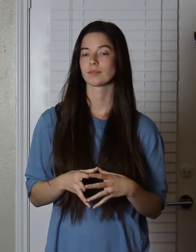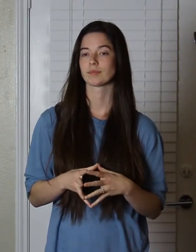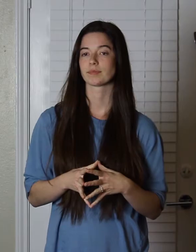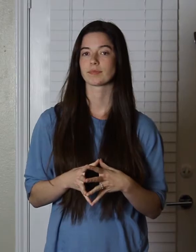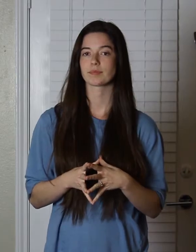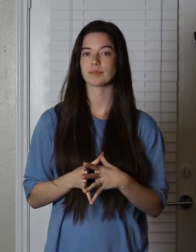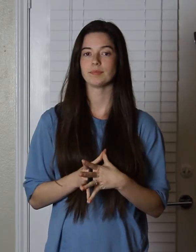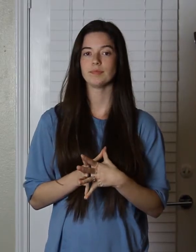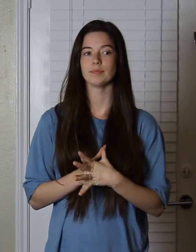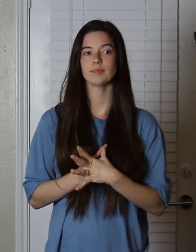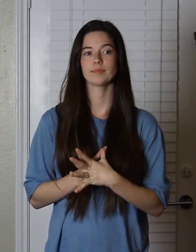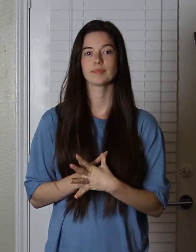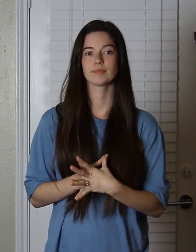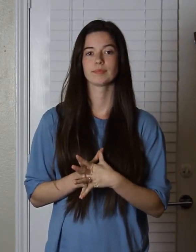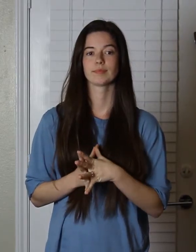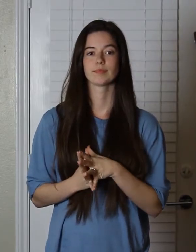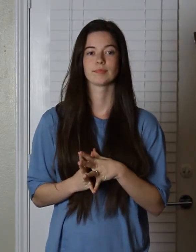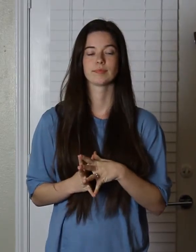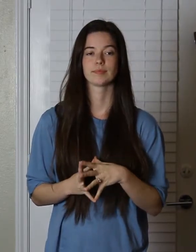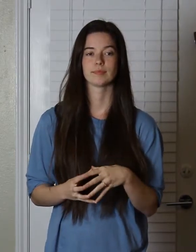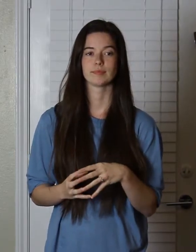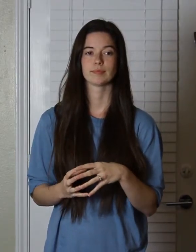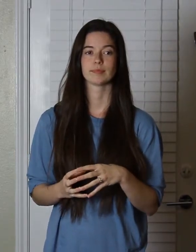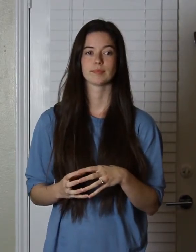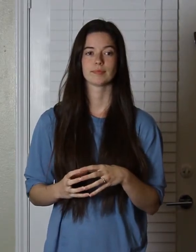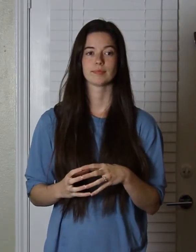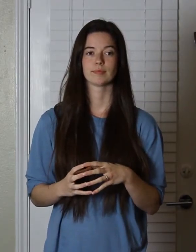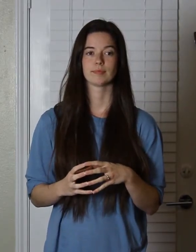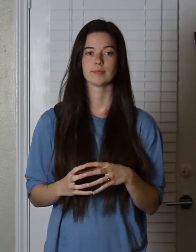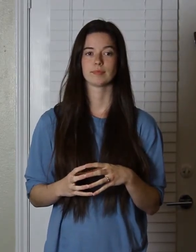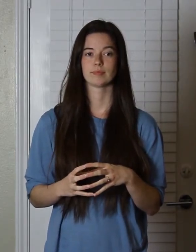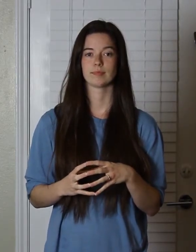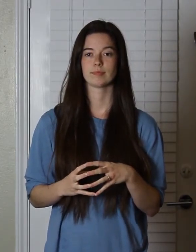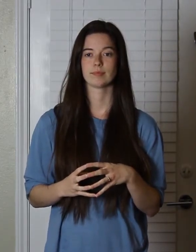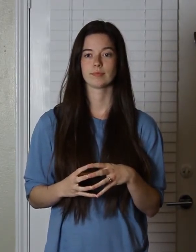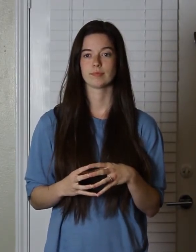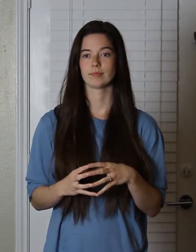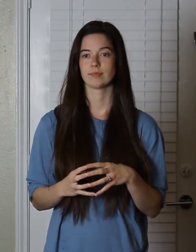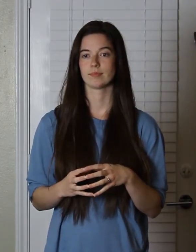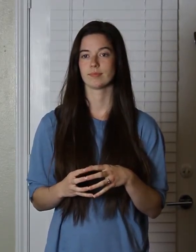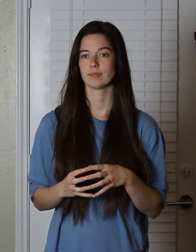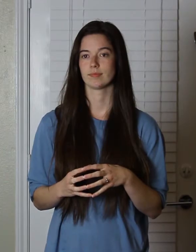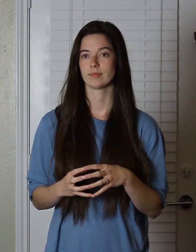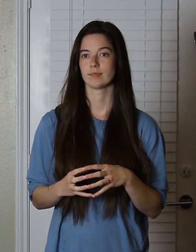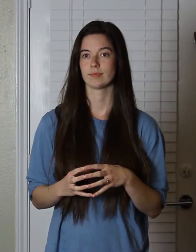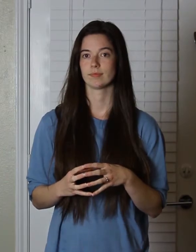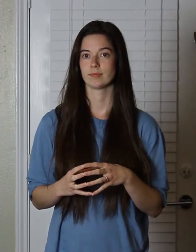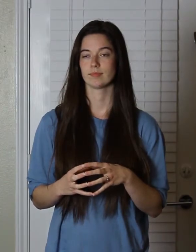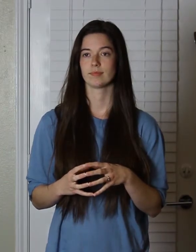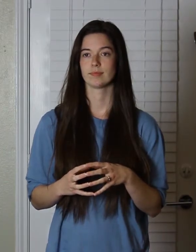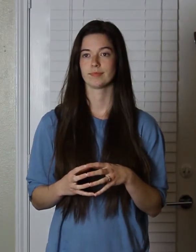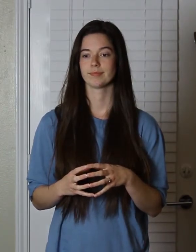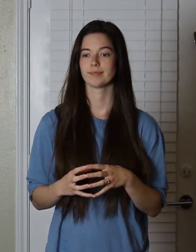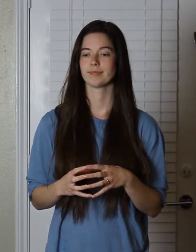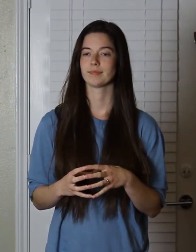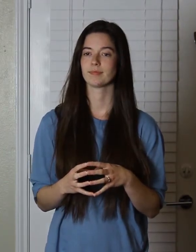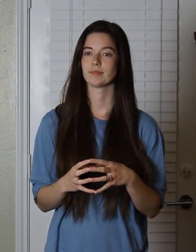Okay, everyone, you've probably noticed that in front of each of you is a glass of water. No, it's not for you to drink. It's for today's